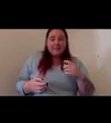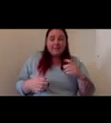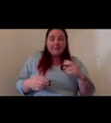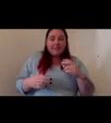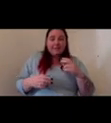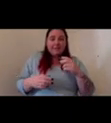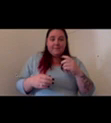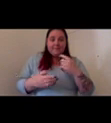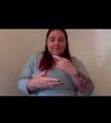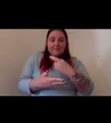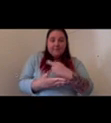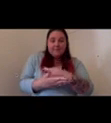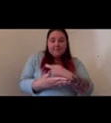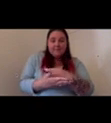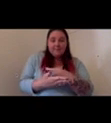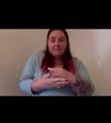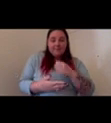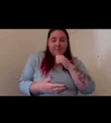Sometimes